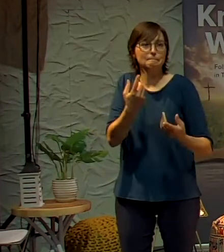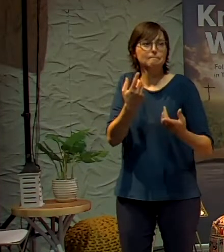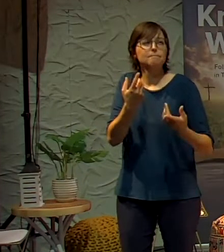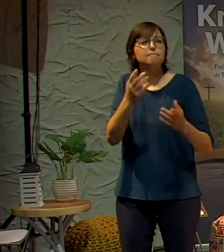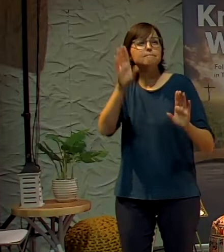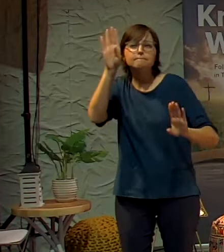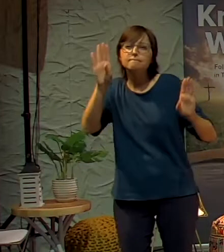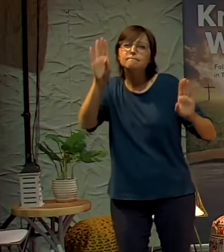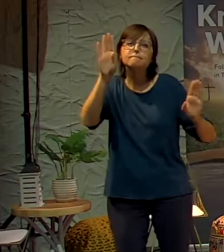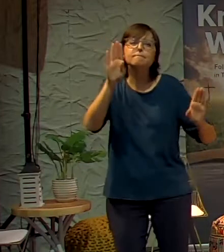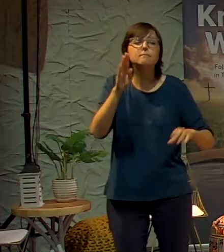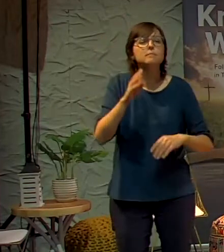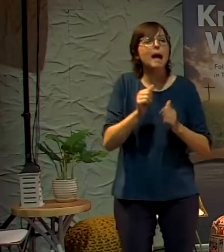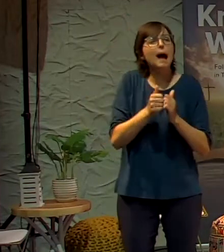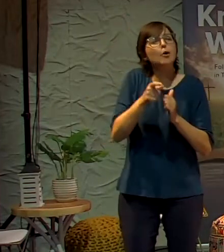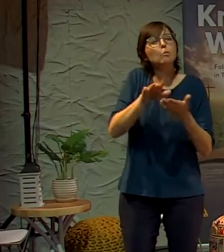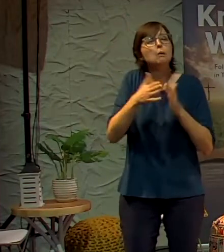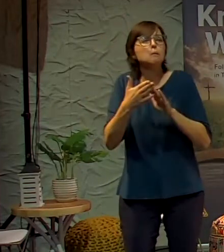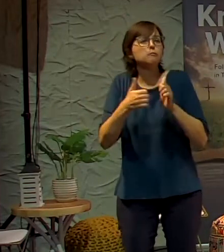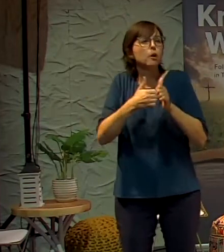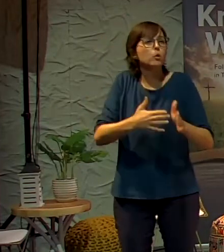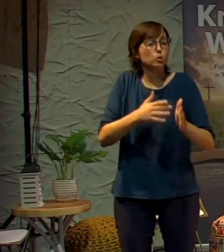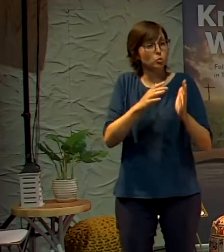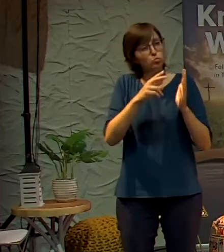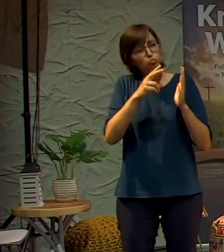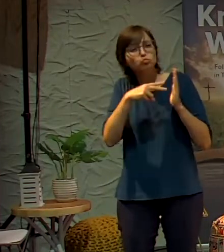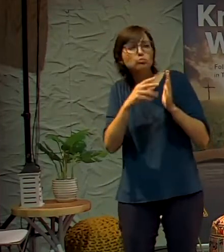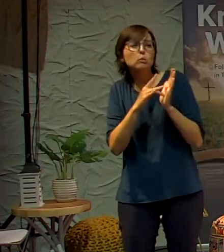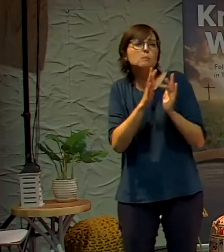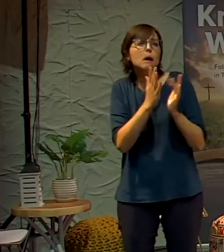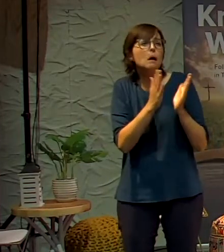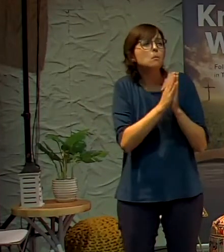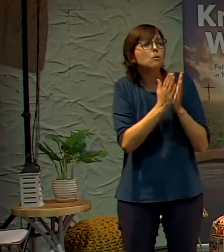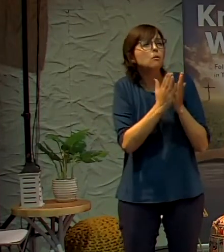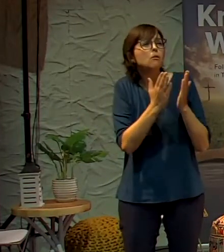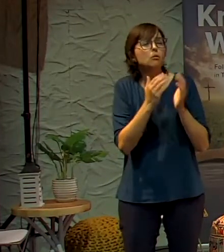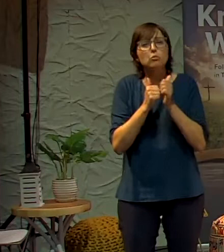did you do it by just praying and reading a Bible, or do you have people invest in you?